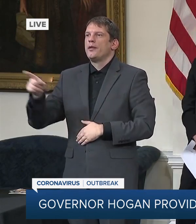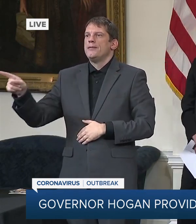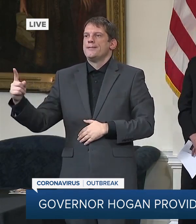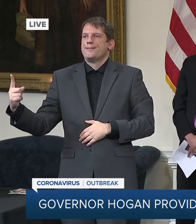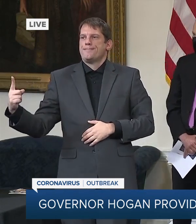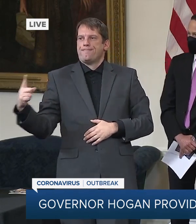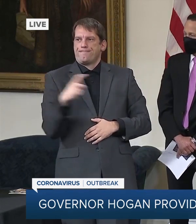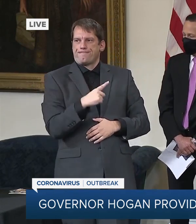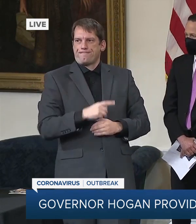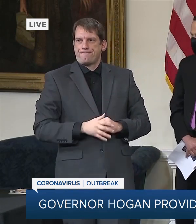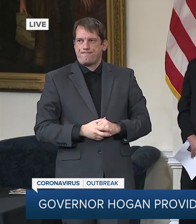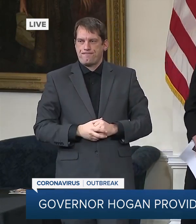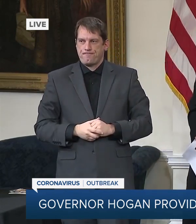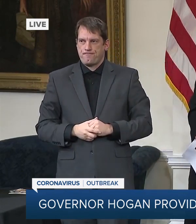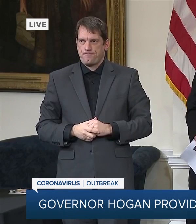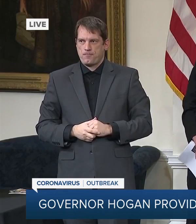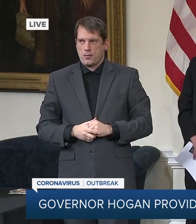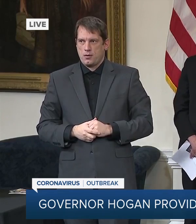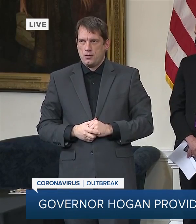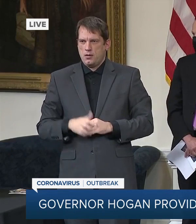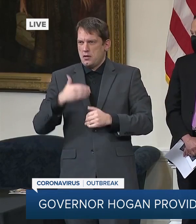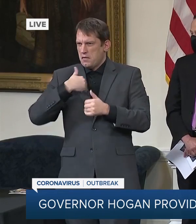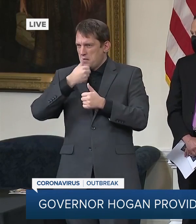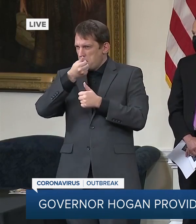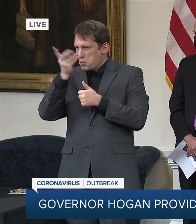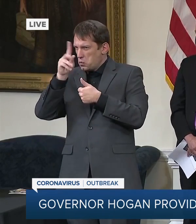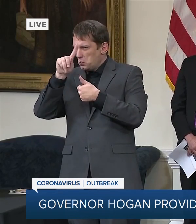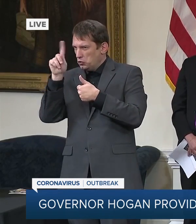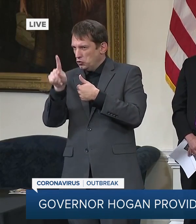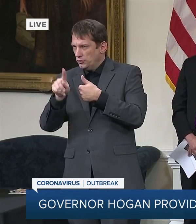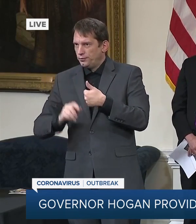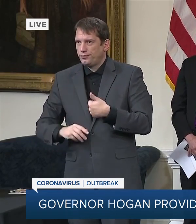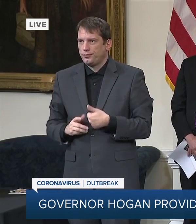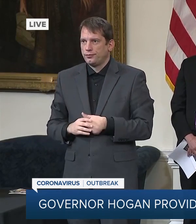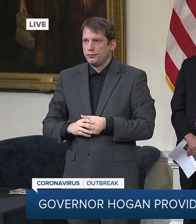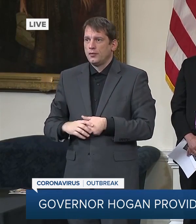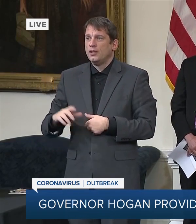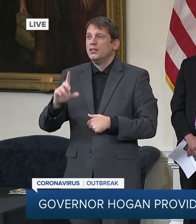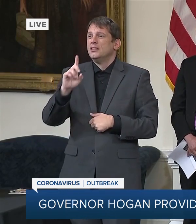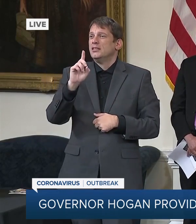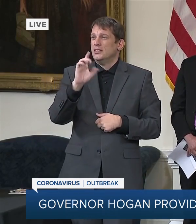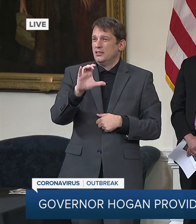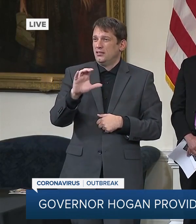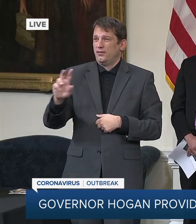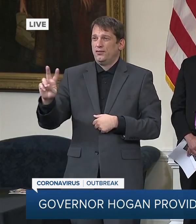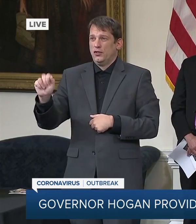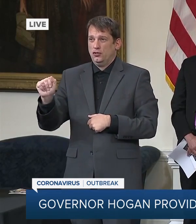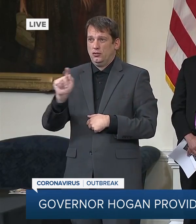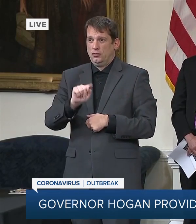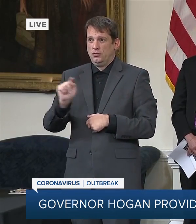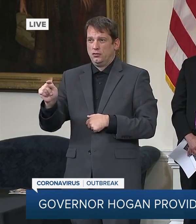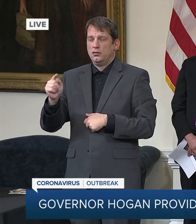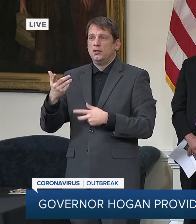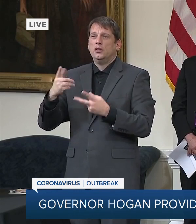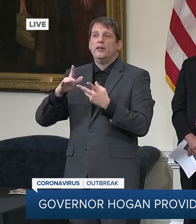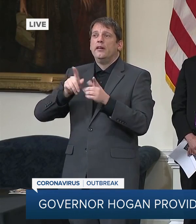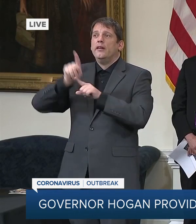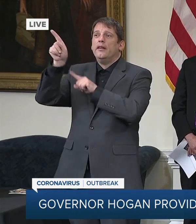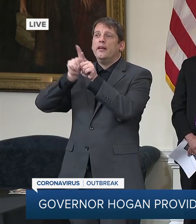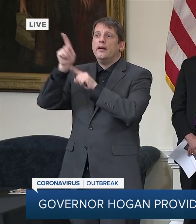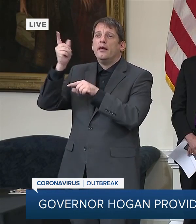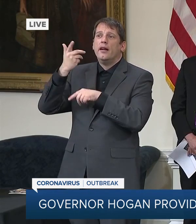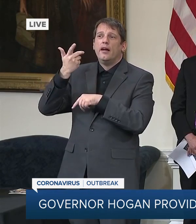questions. For travel work, DC, Virginia, across the line into Pennsylvania, the ski slopes are opening this weekend. Yeah,